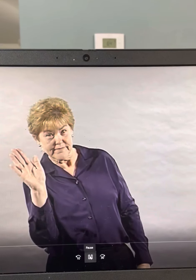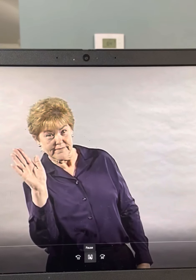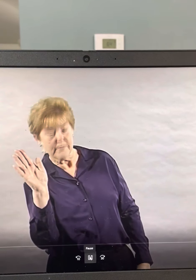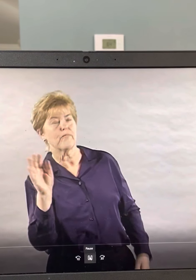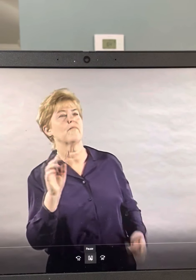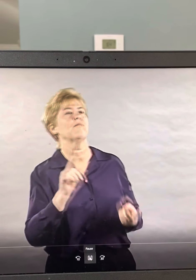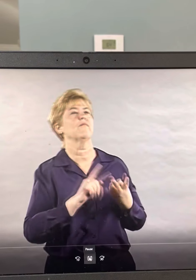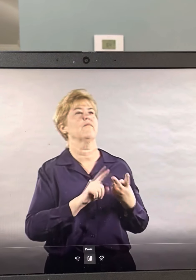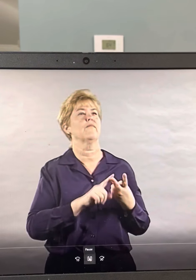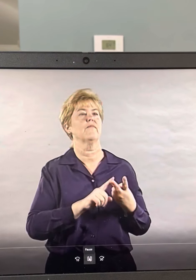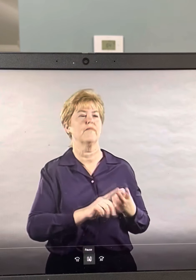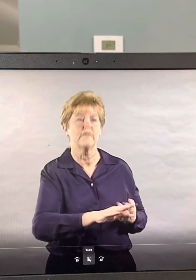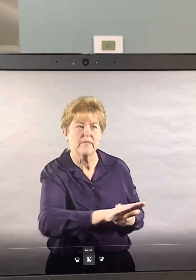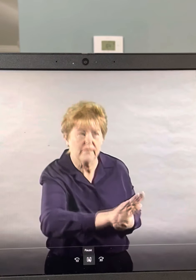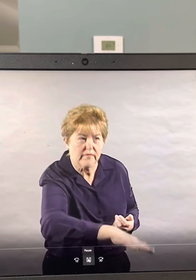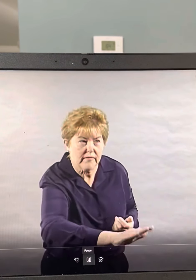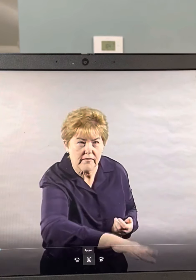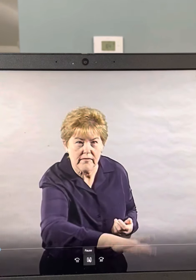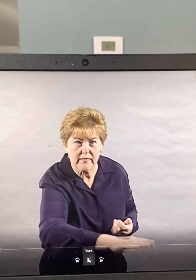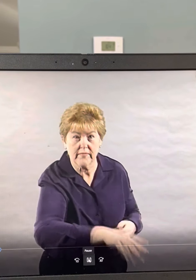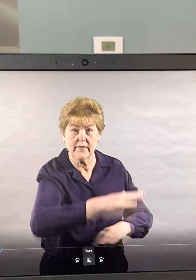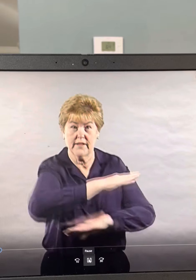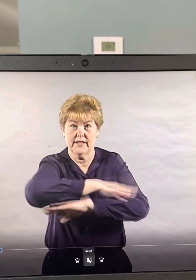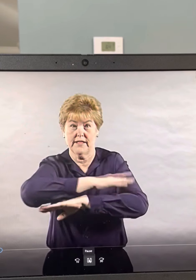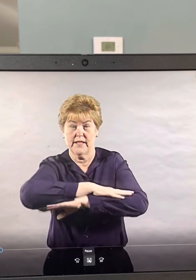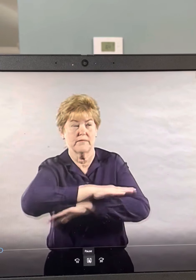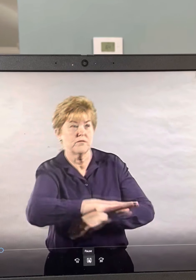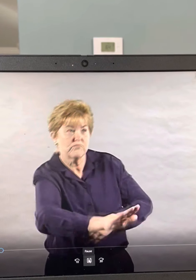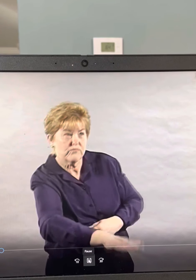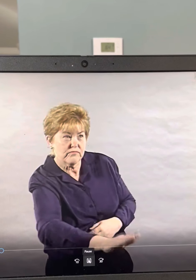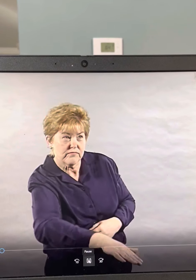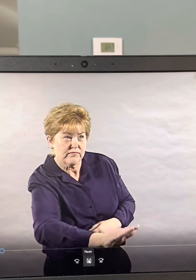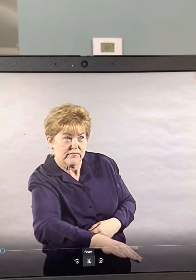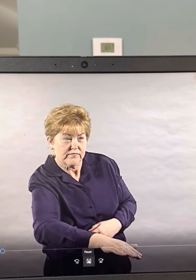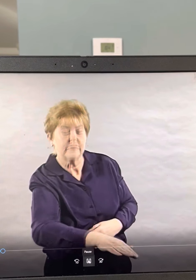Make sure that you are paying attention and giving eye contact.